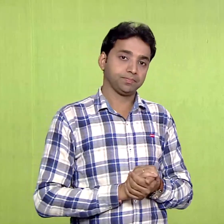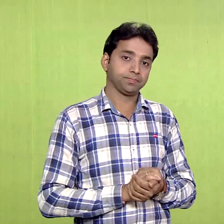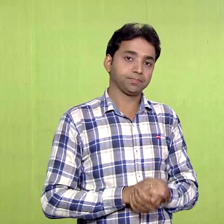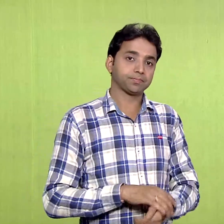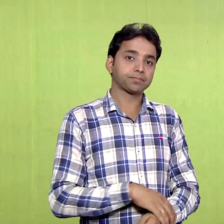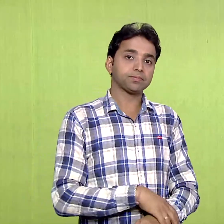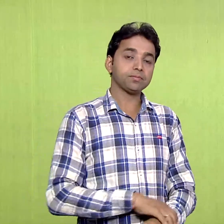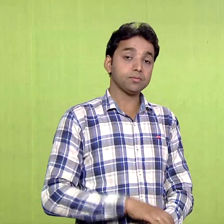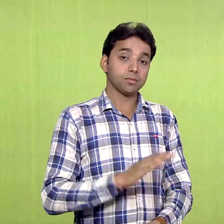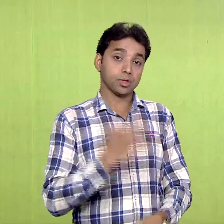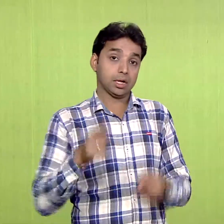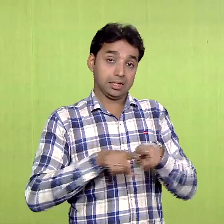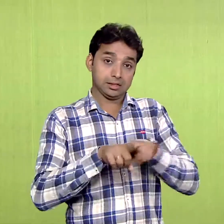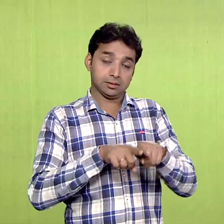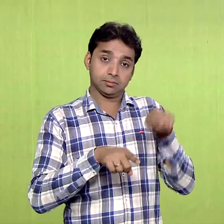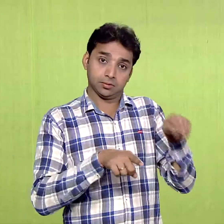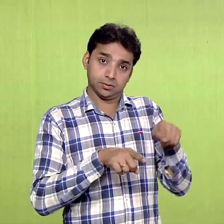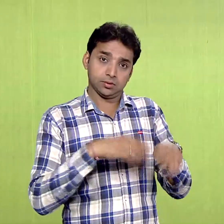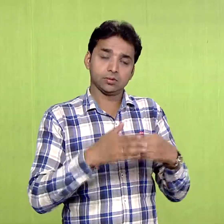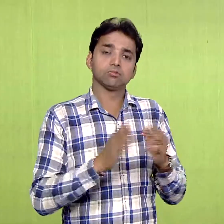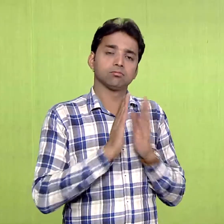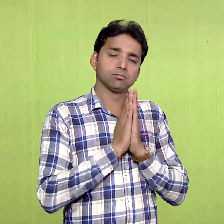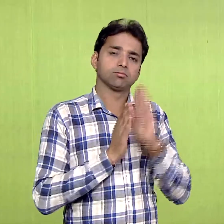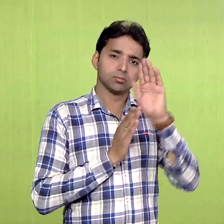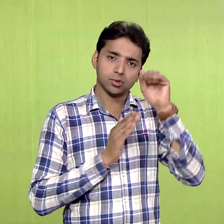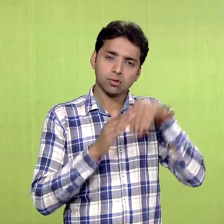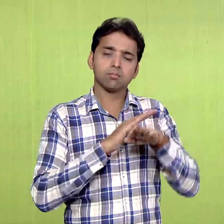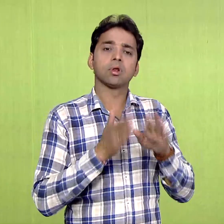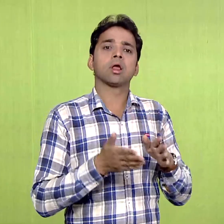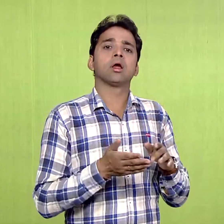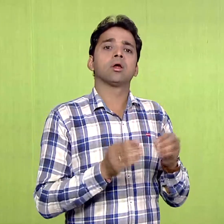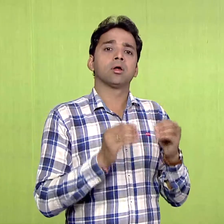An example of this is the temple at Diogarh,